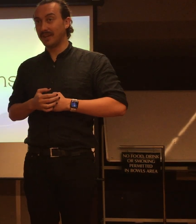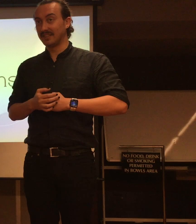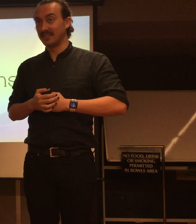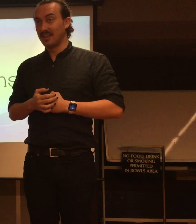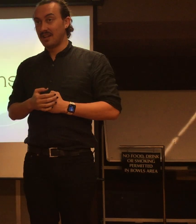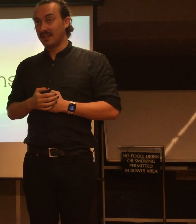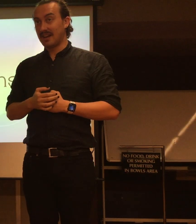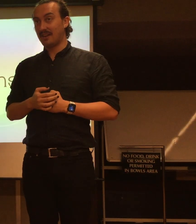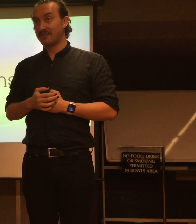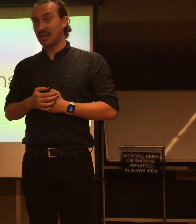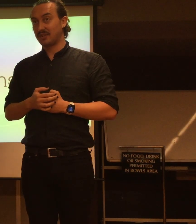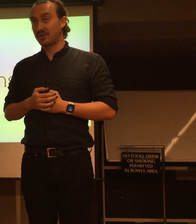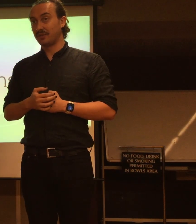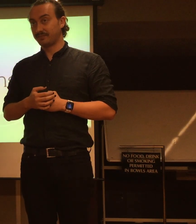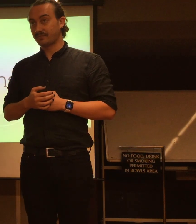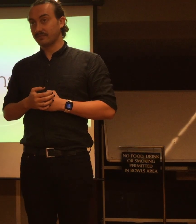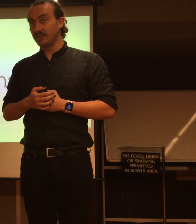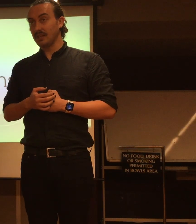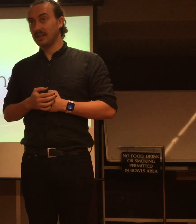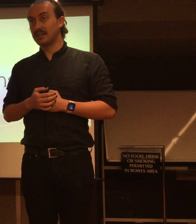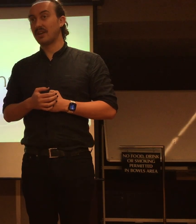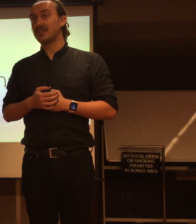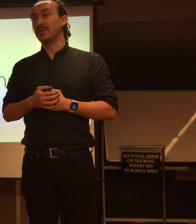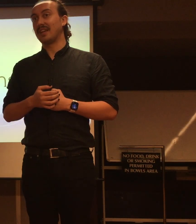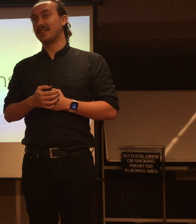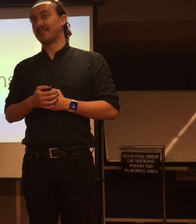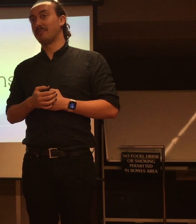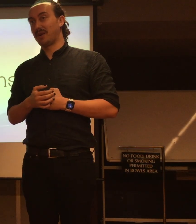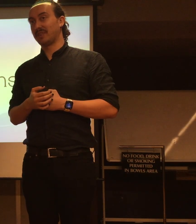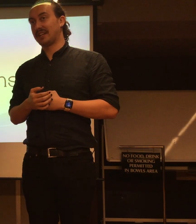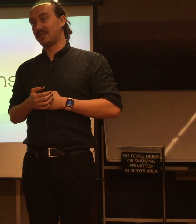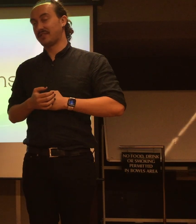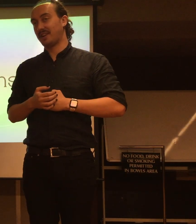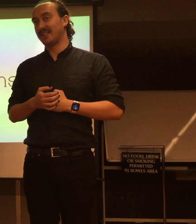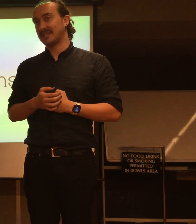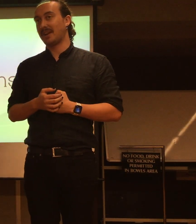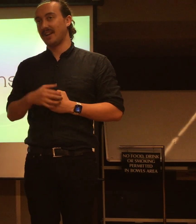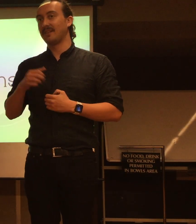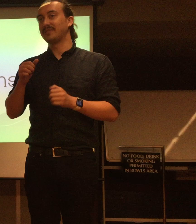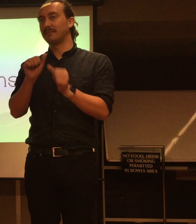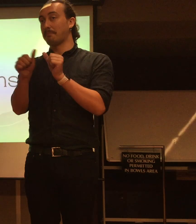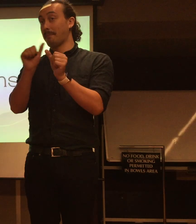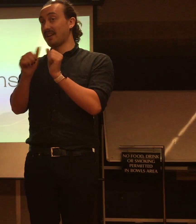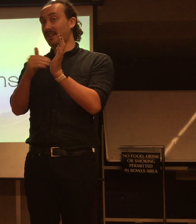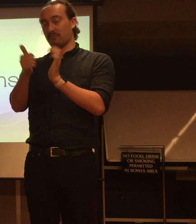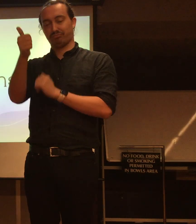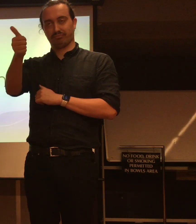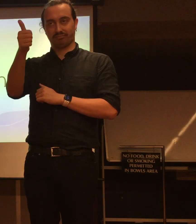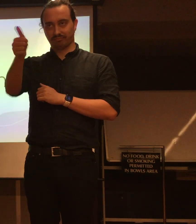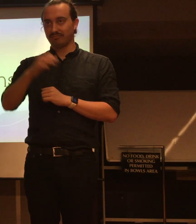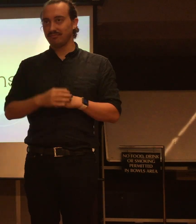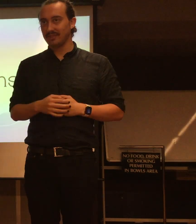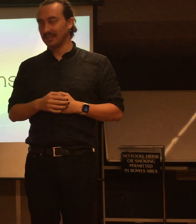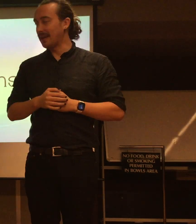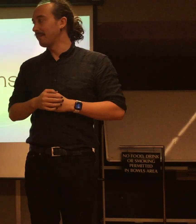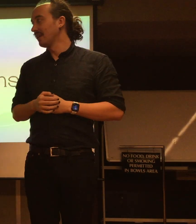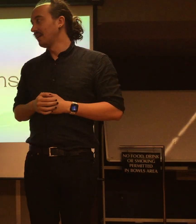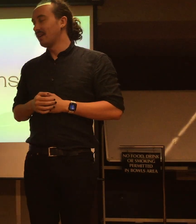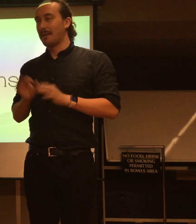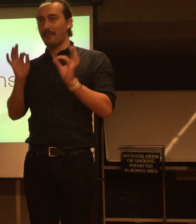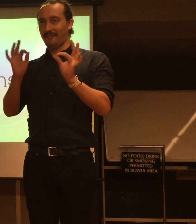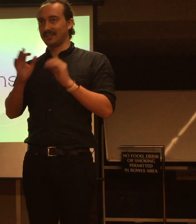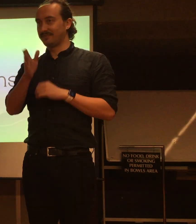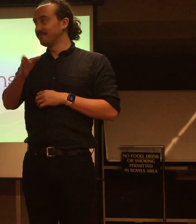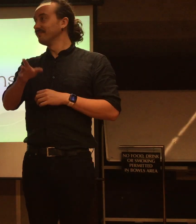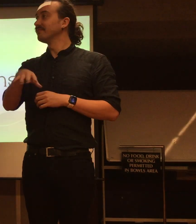Yeah, a little bit. Now I've changed to And is it? the different brand of And it's lactose free, better? and it's better now. Yeah, good. Yeah,